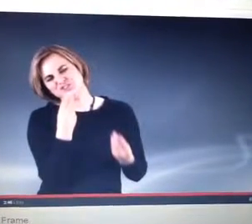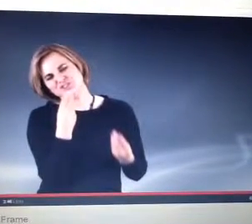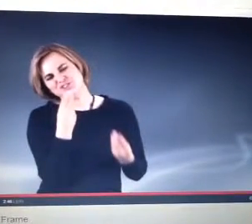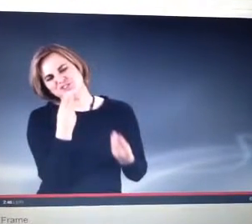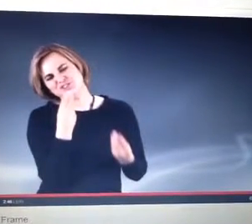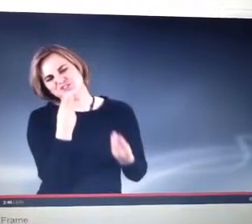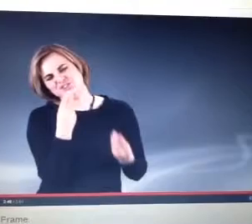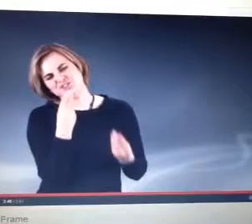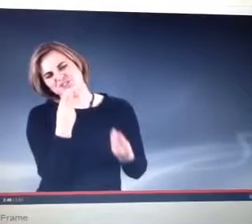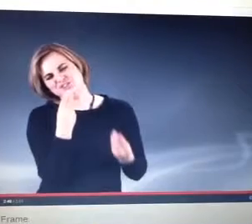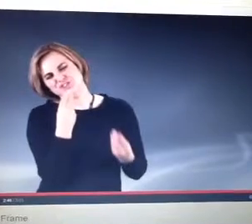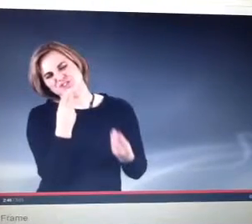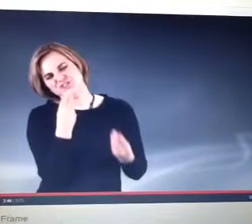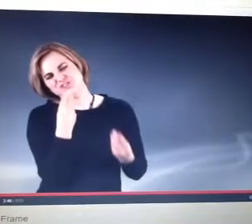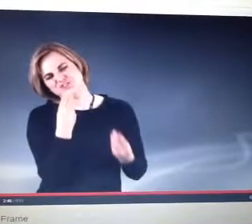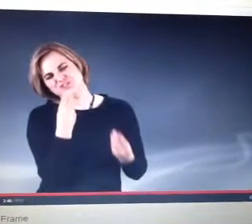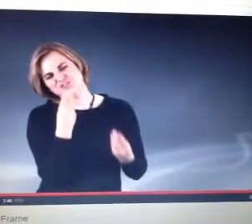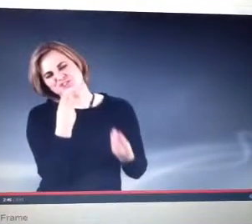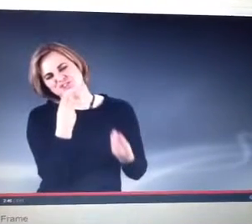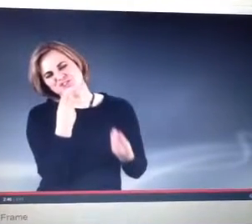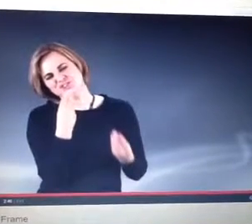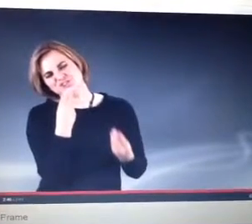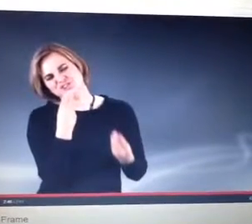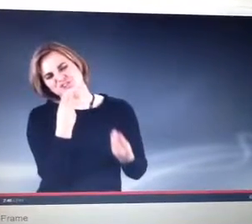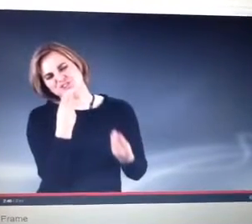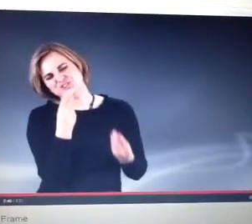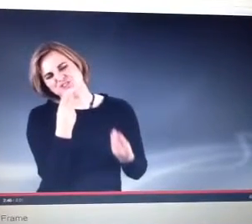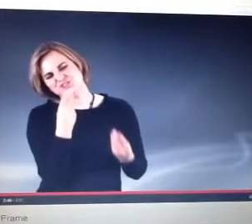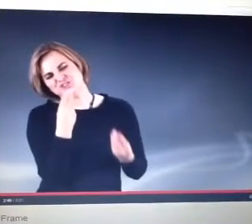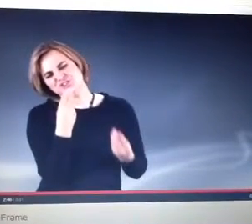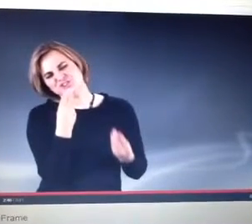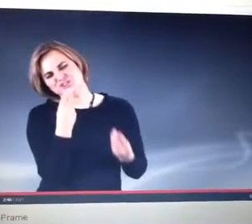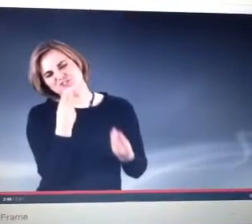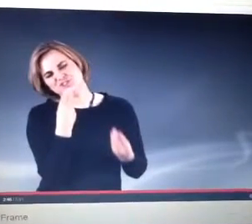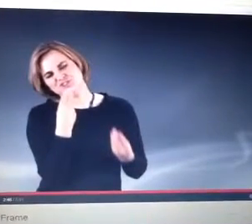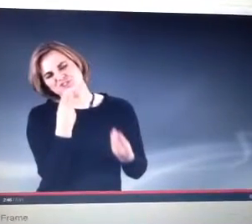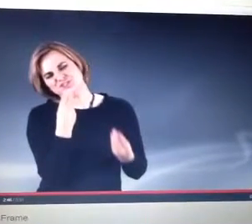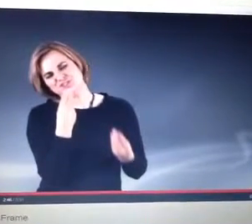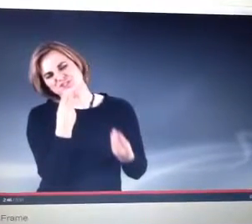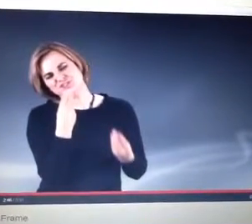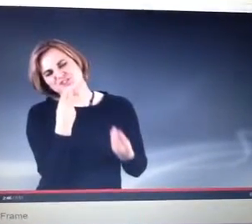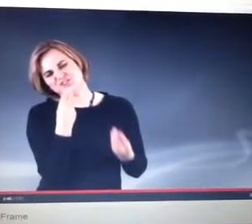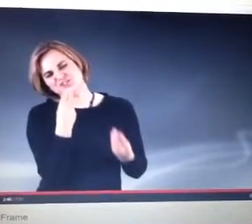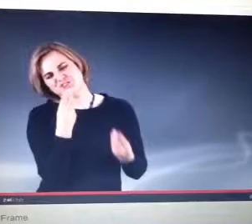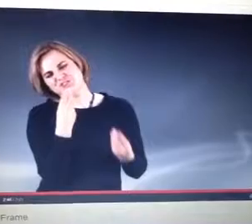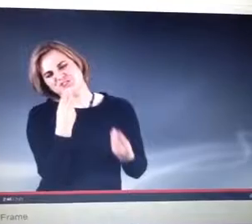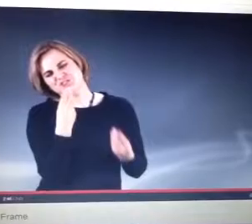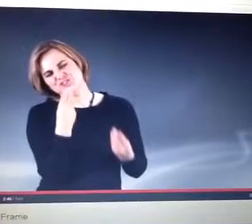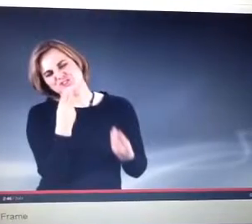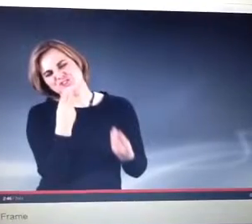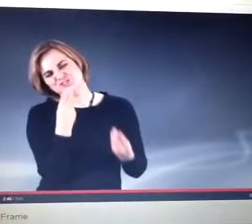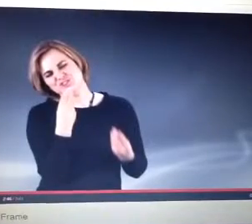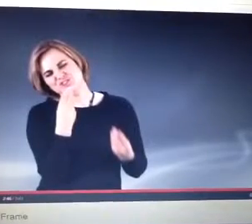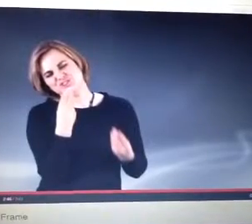each other. And I saw my husband tell his friend that he found the pictures in the basement and he wanted to put them up just to see what I would